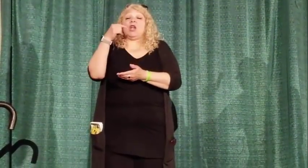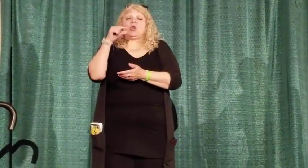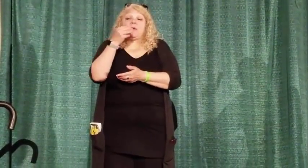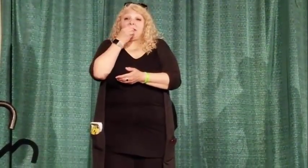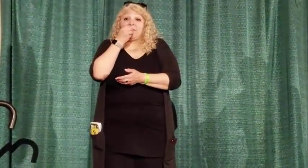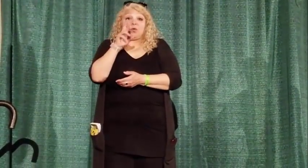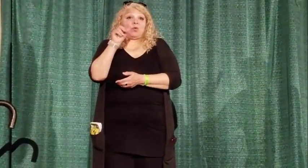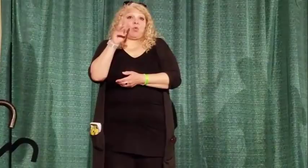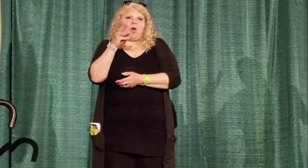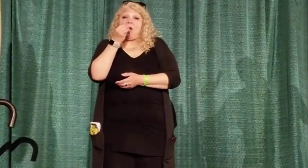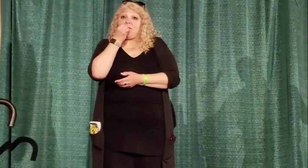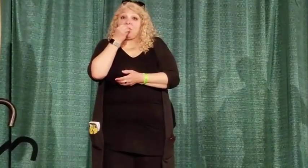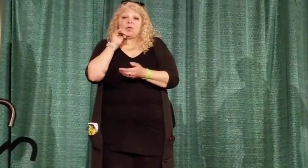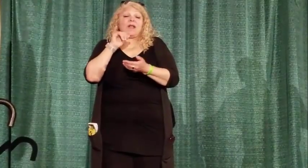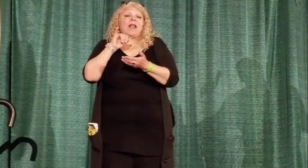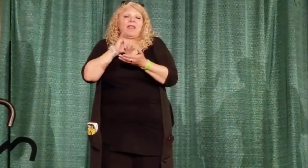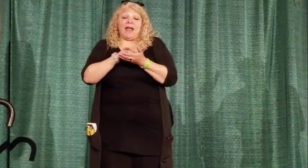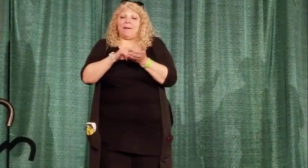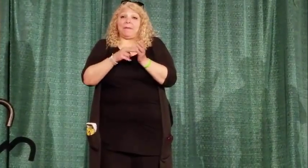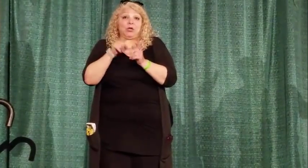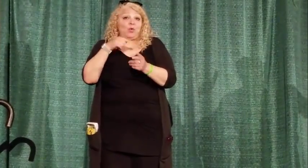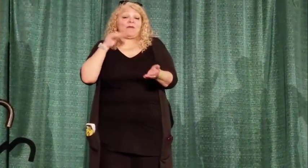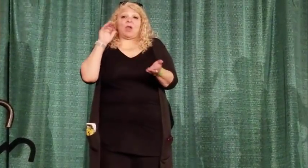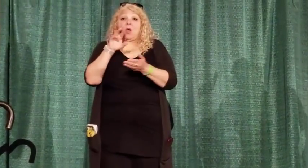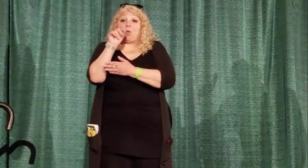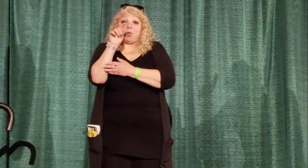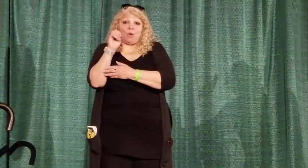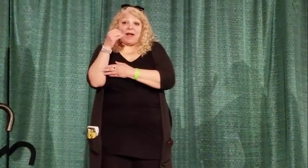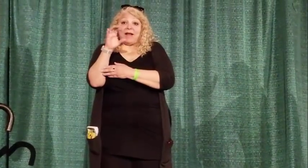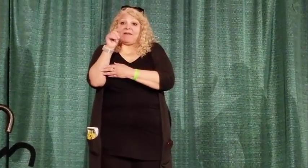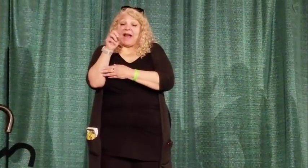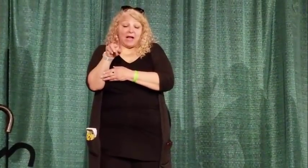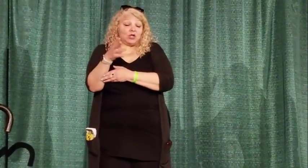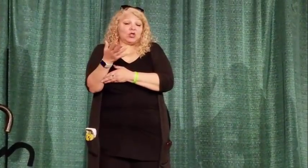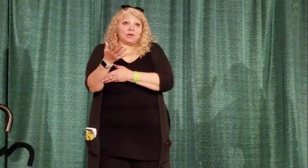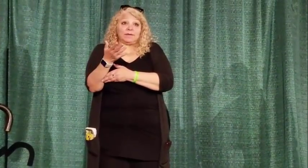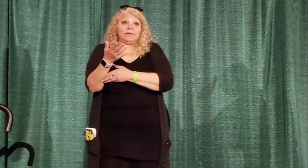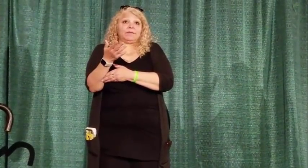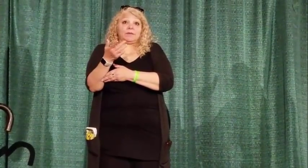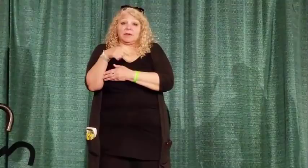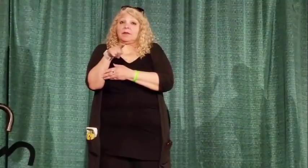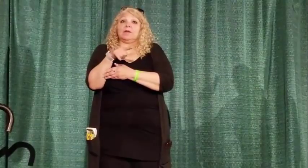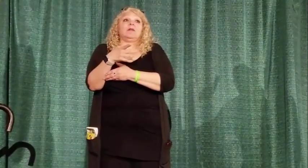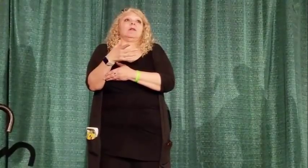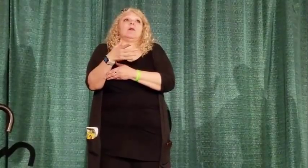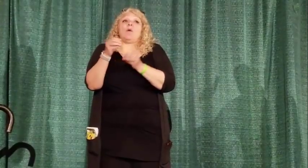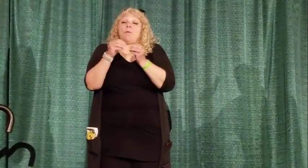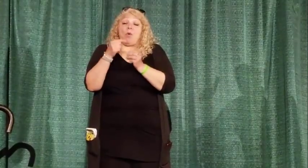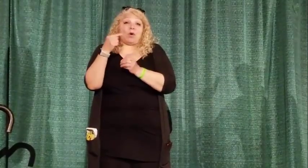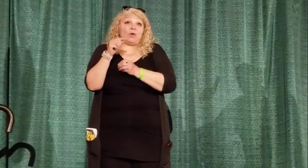by the population, the lower the rates of cancer. Every epidemiologic study shows that same thing. More raw vegetables, less cancer.